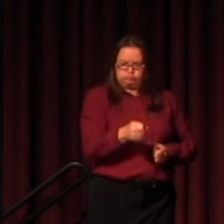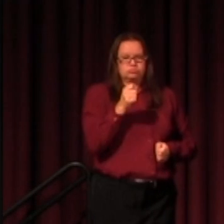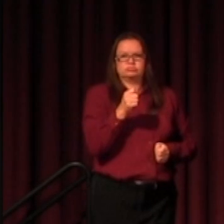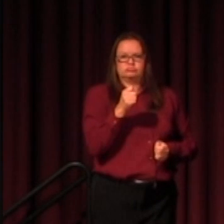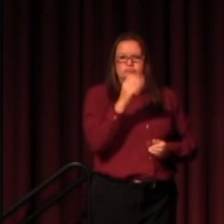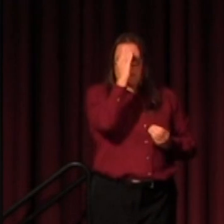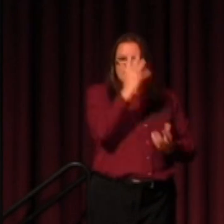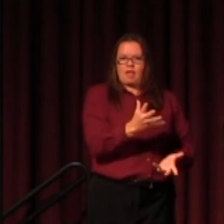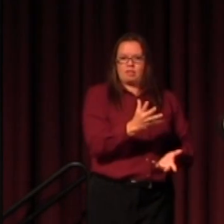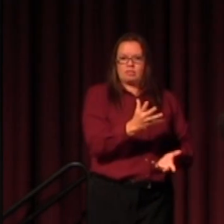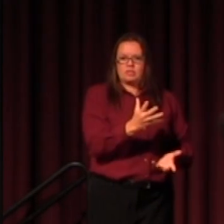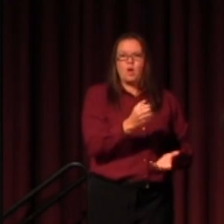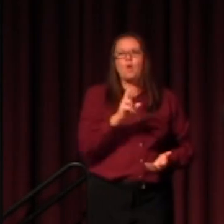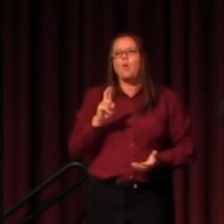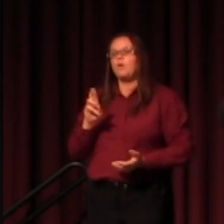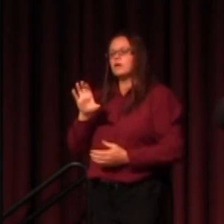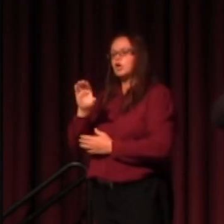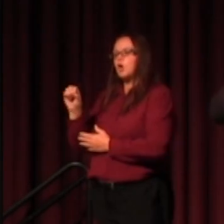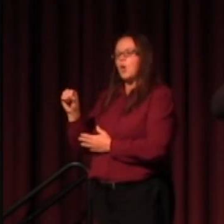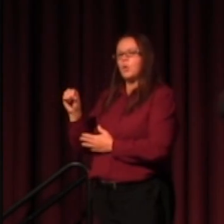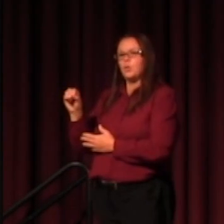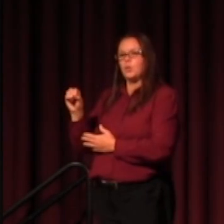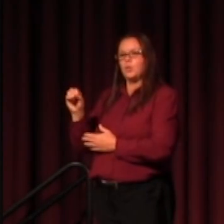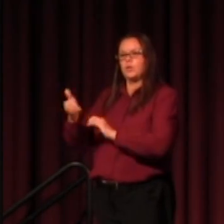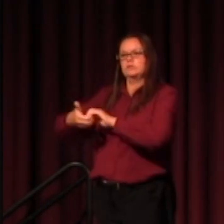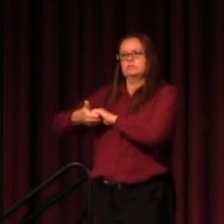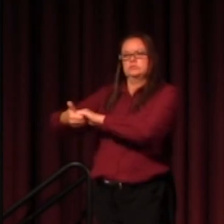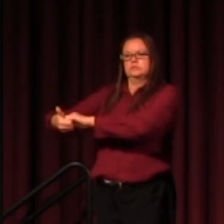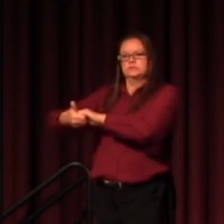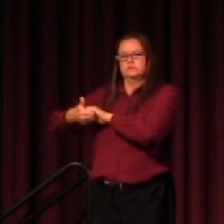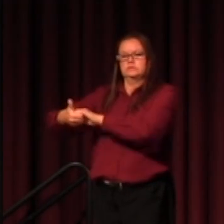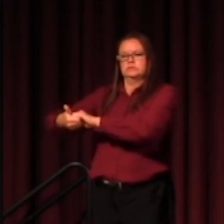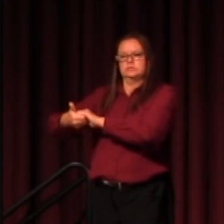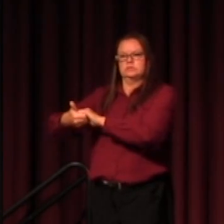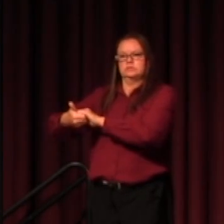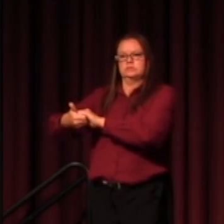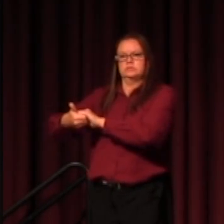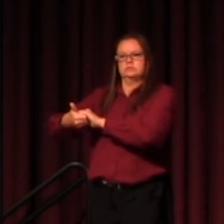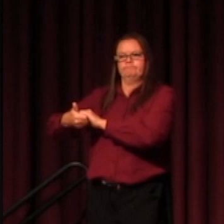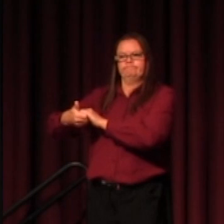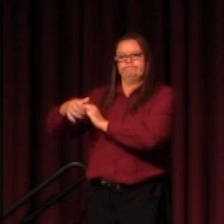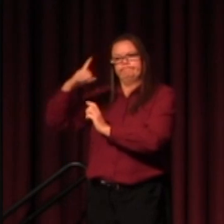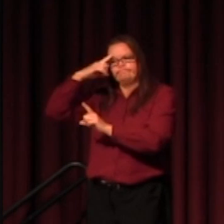Being pro-equity means that we're gonna co-define what fairness means.